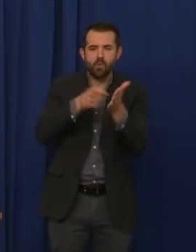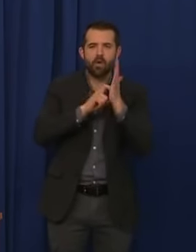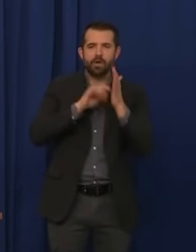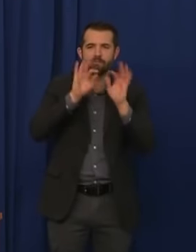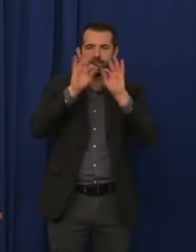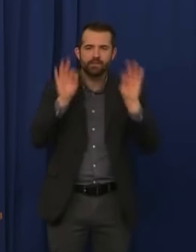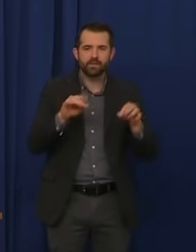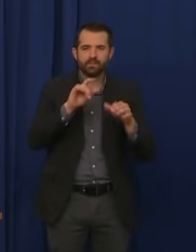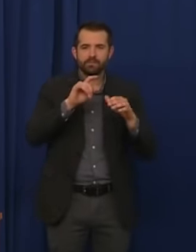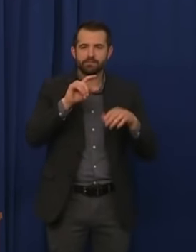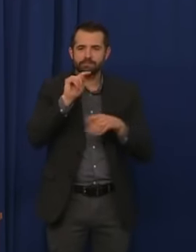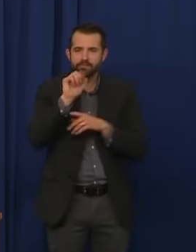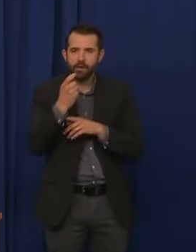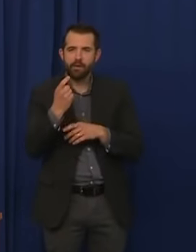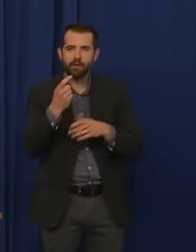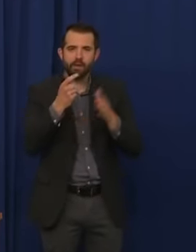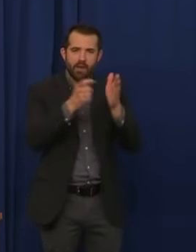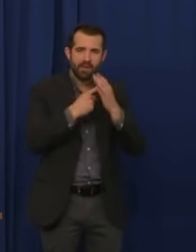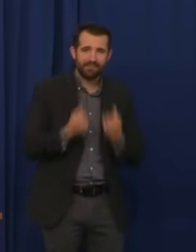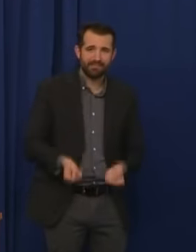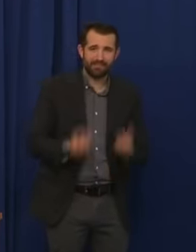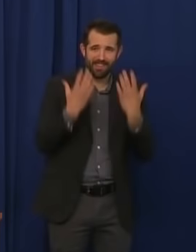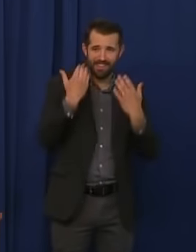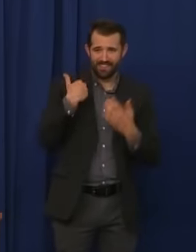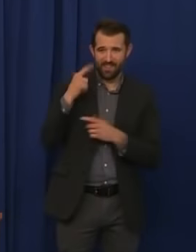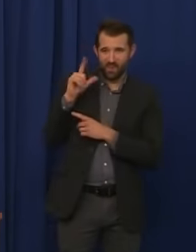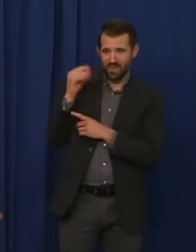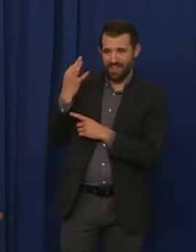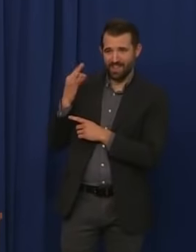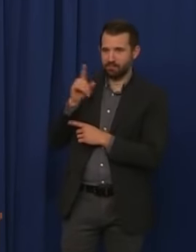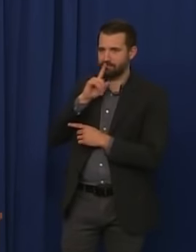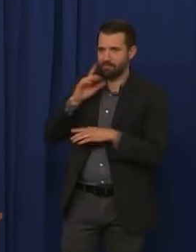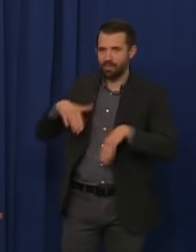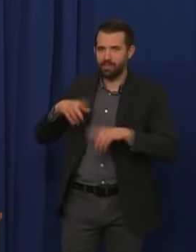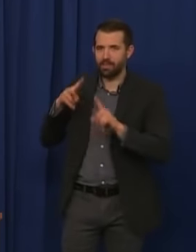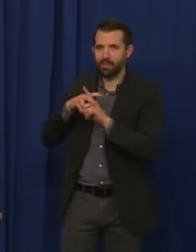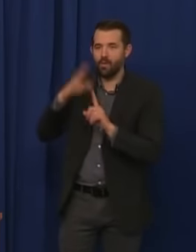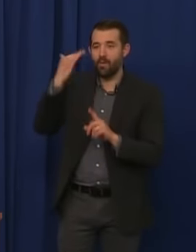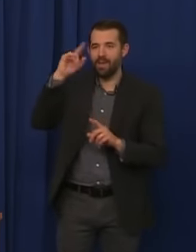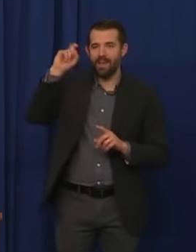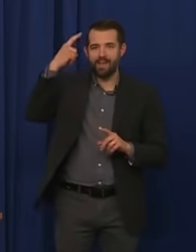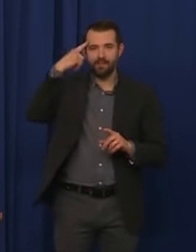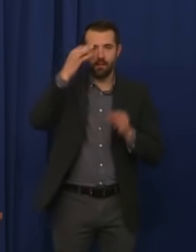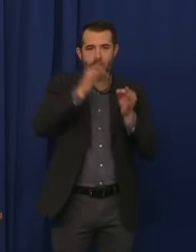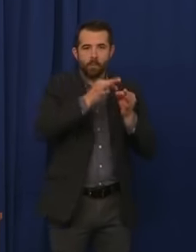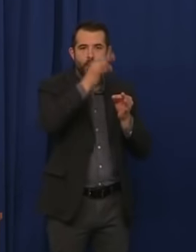file tax returns for 2019 yet because, hey, the federal government postponed the filing